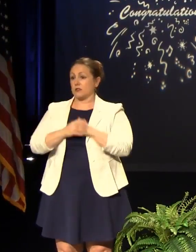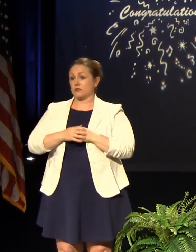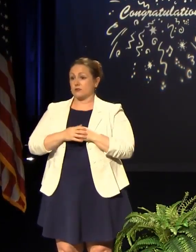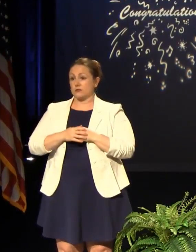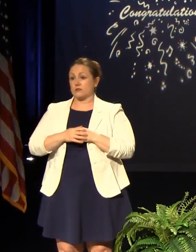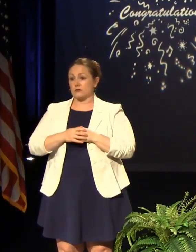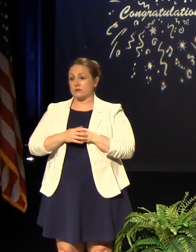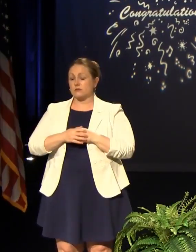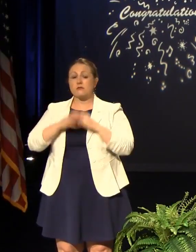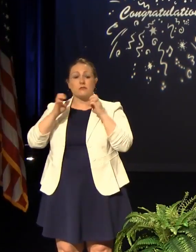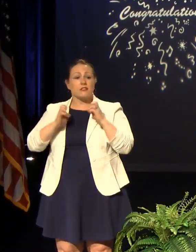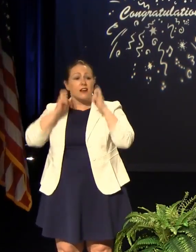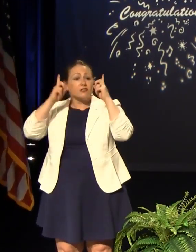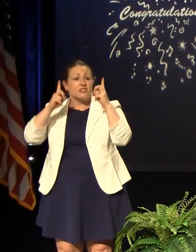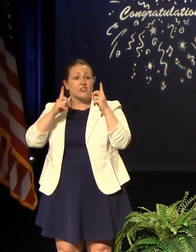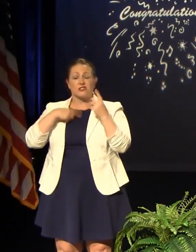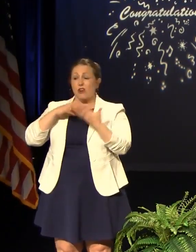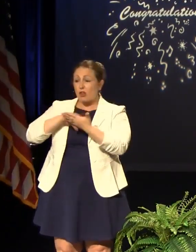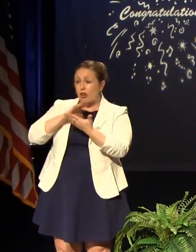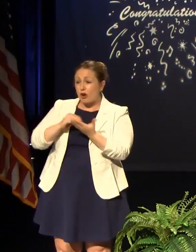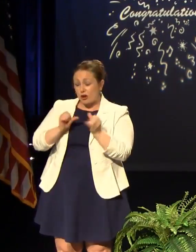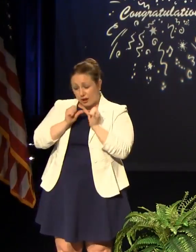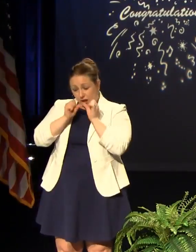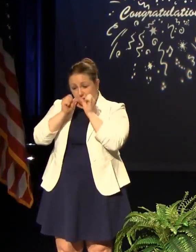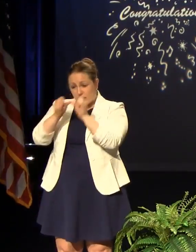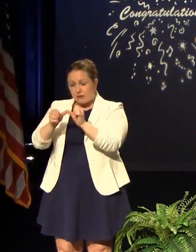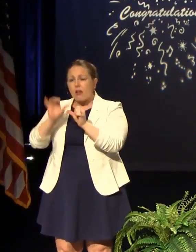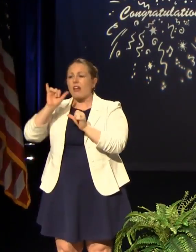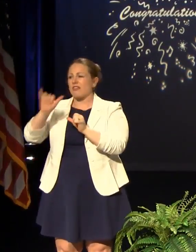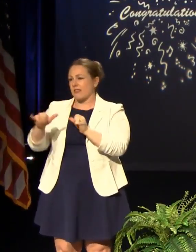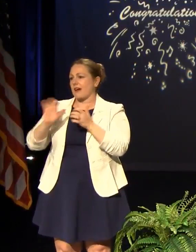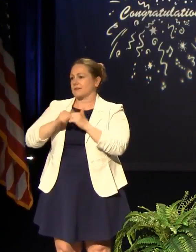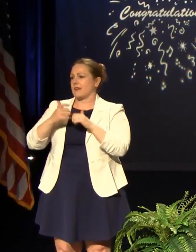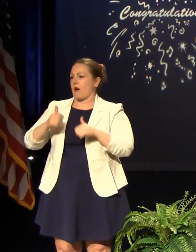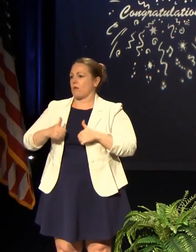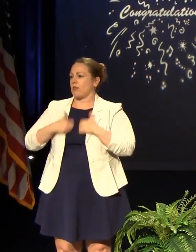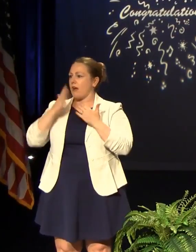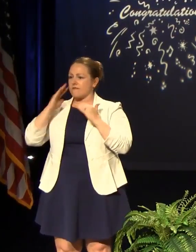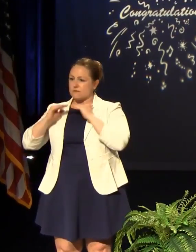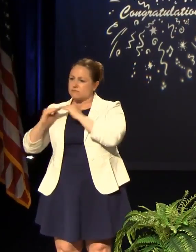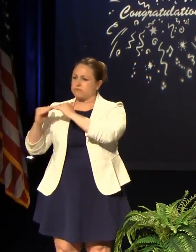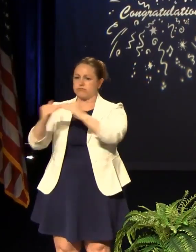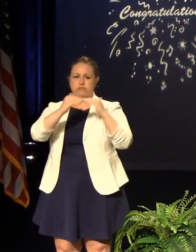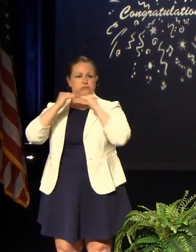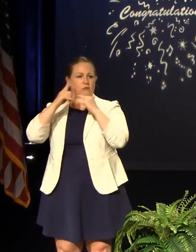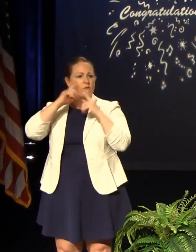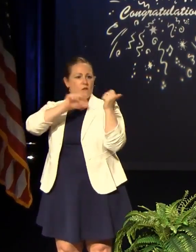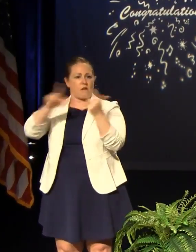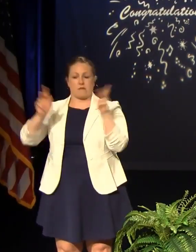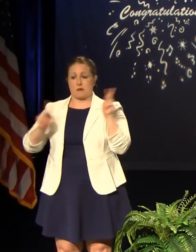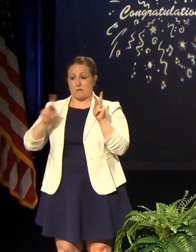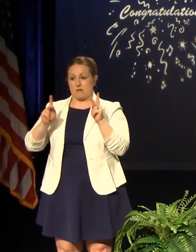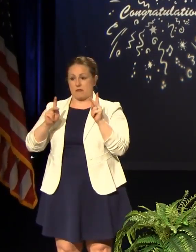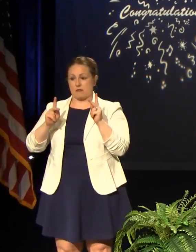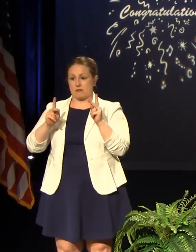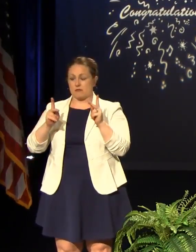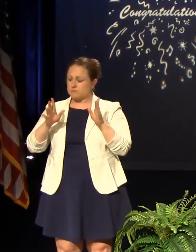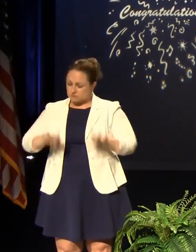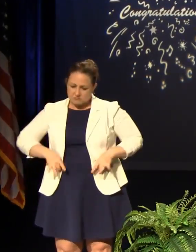Education is the great equalizer. Pay for it now. It will pay you back in the